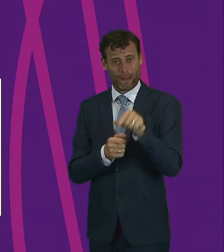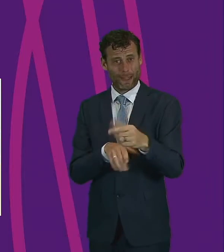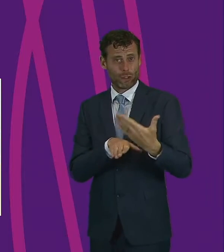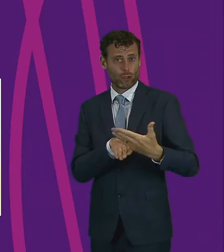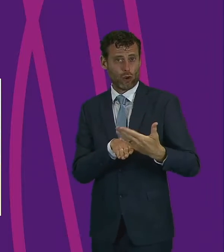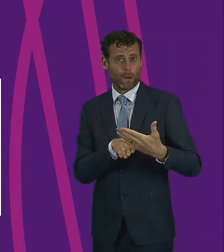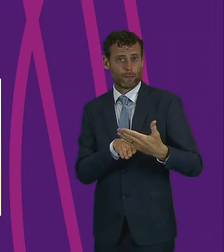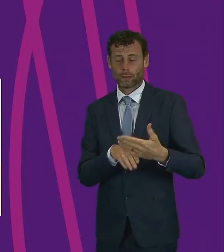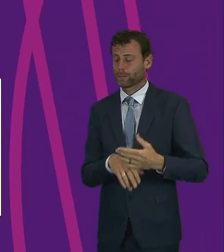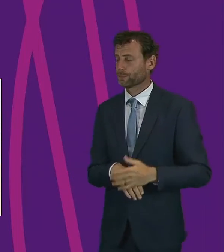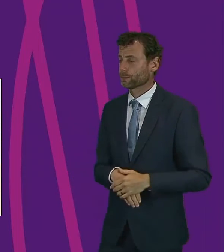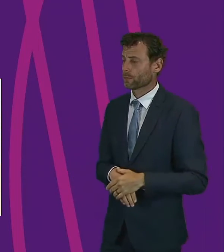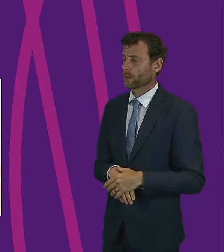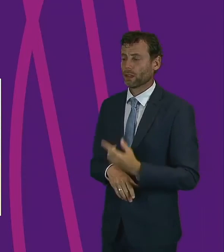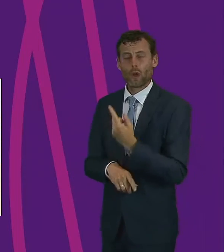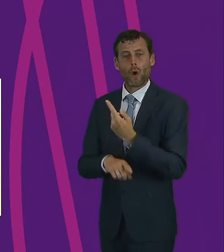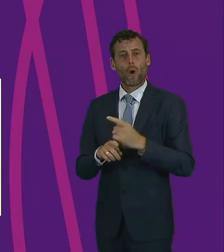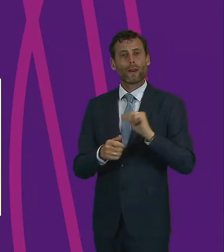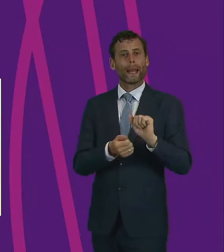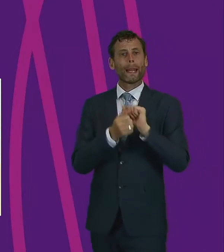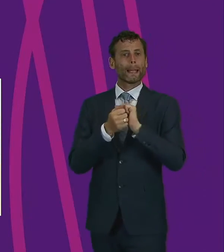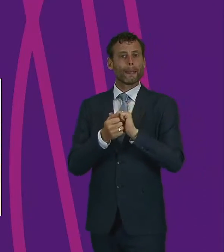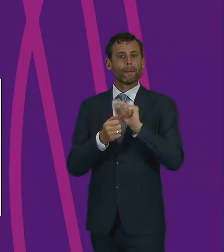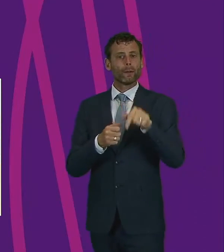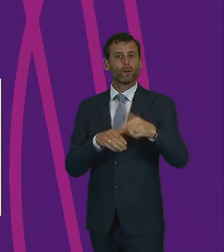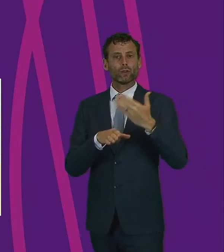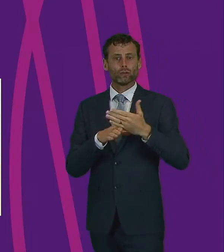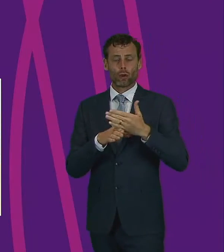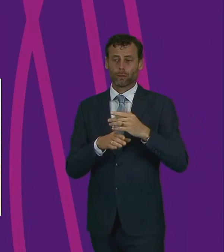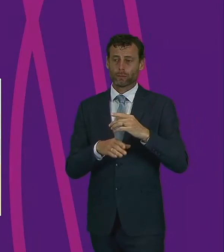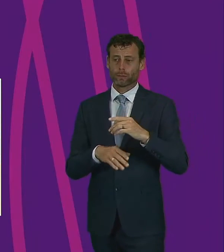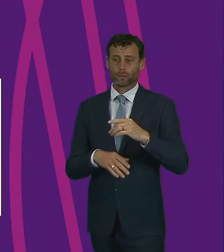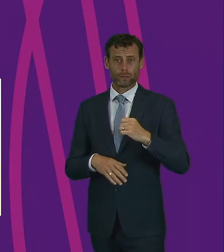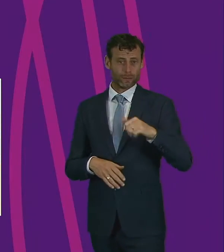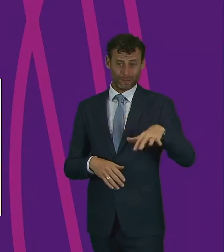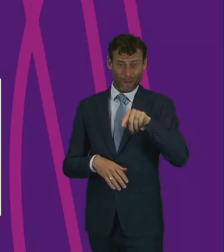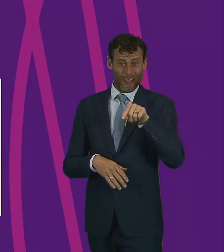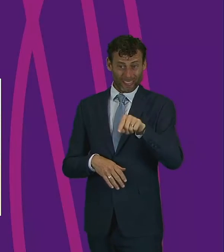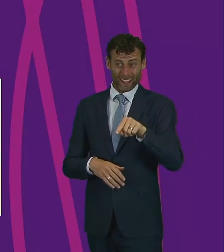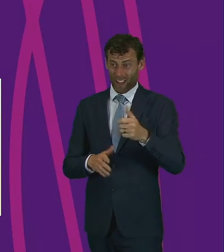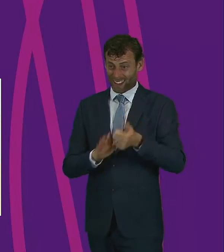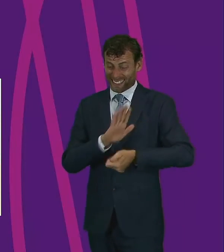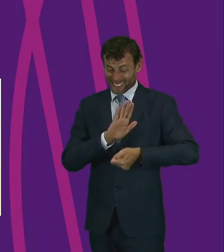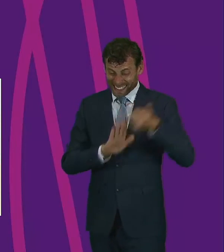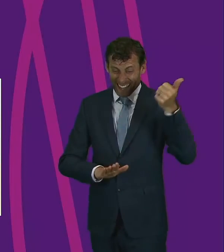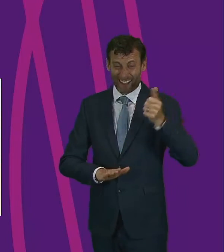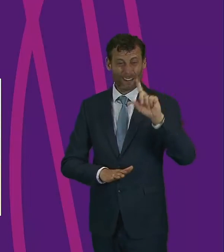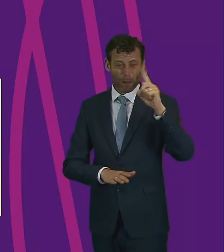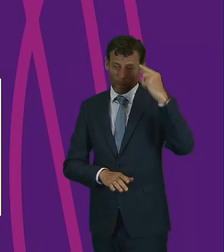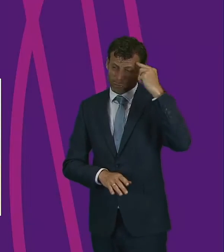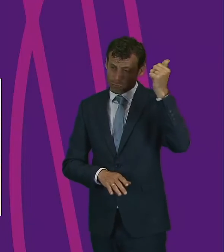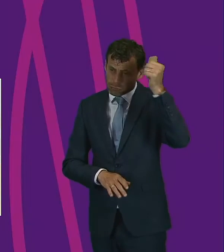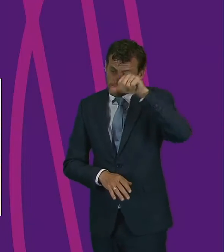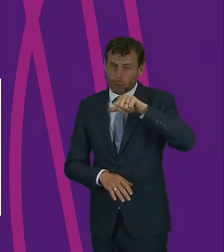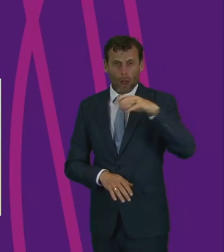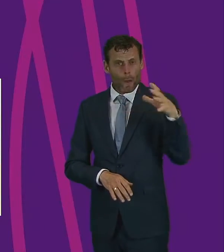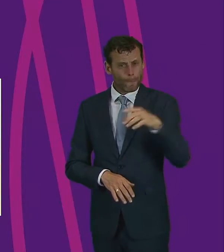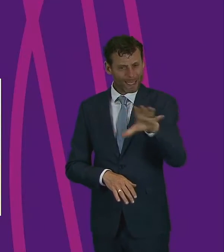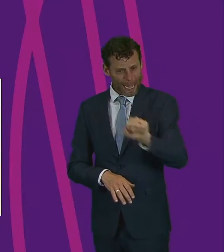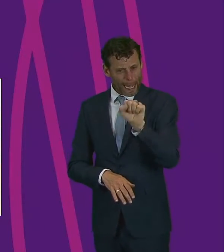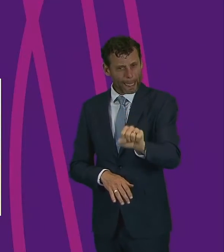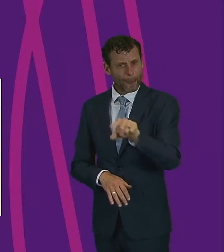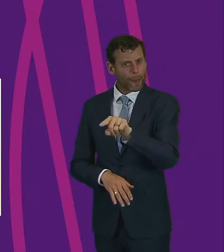about retaining these jobs for the sake of the site at Inchinning. These are highly skilled individuals, and we must retain that talent,